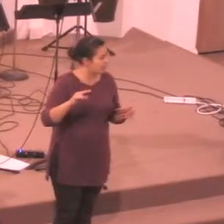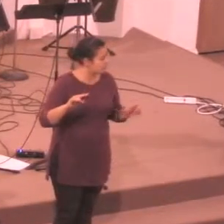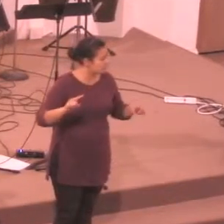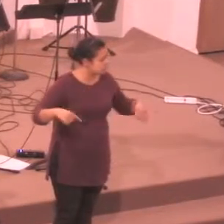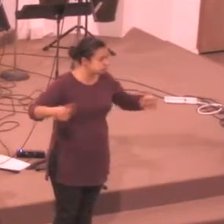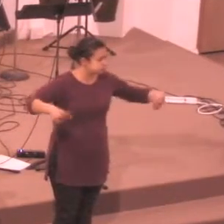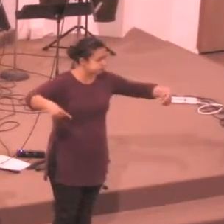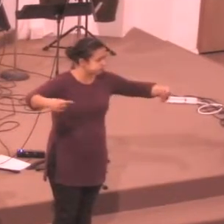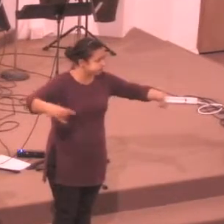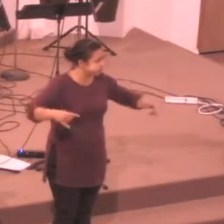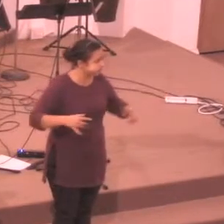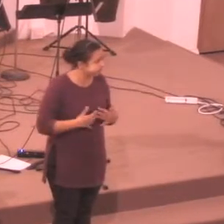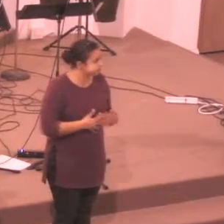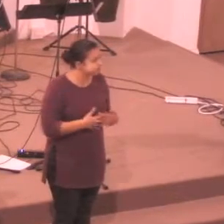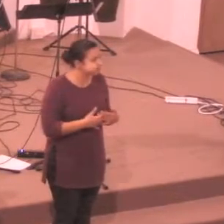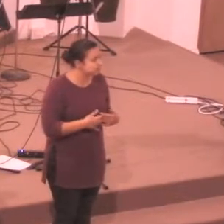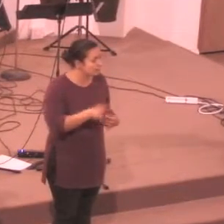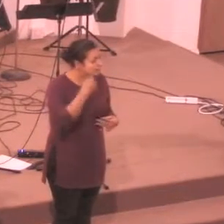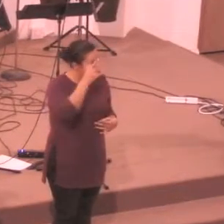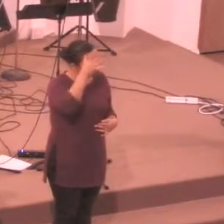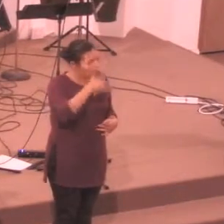going. Like, whoo,